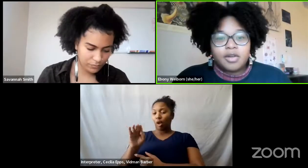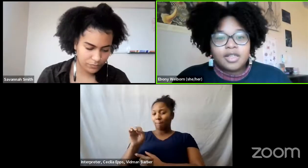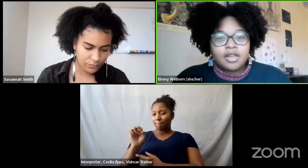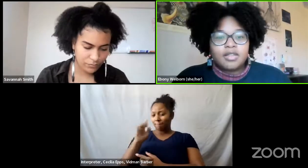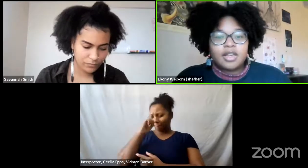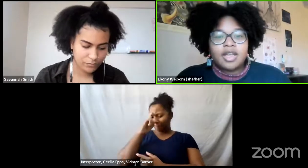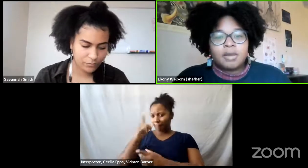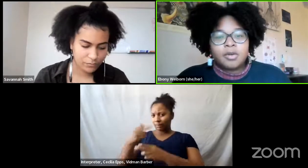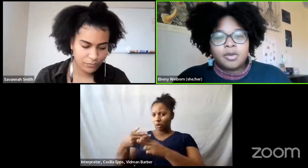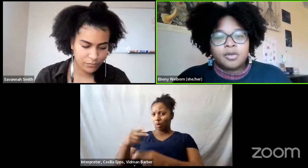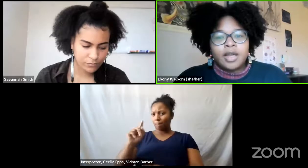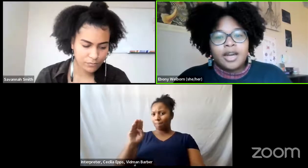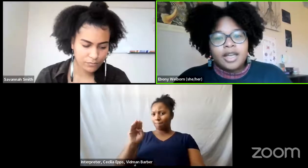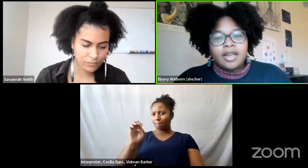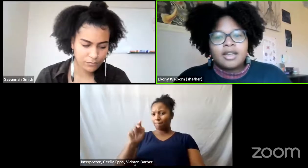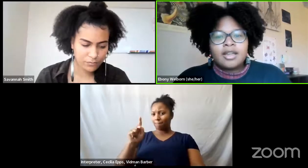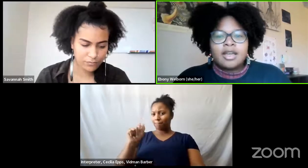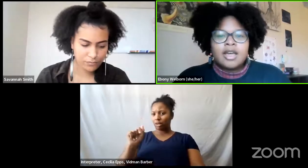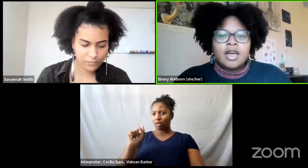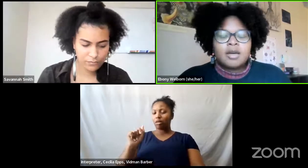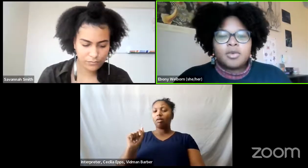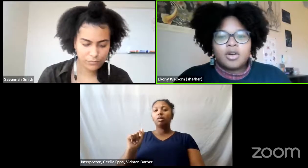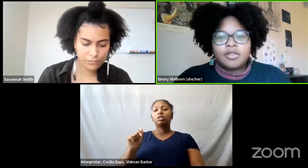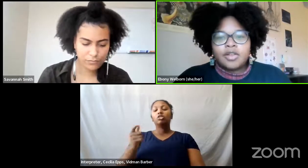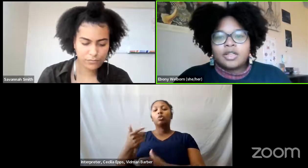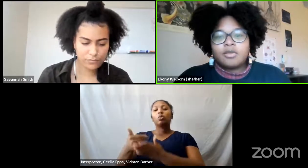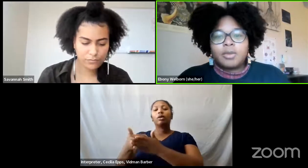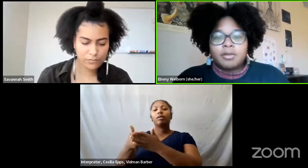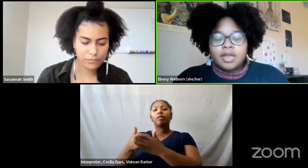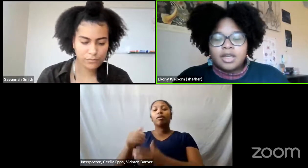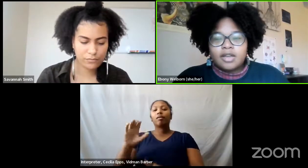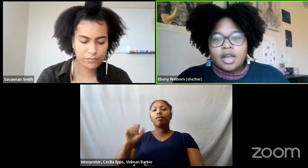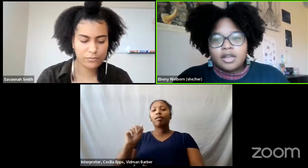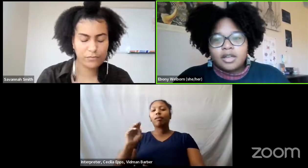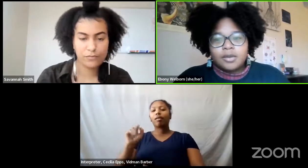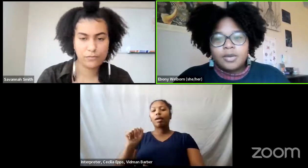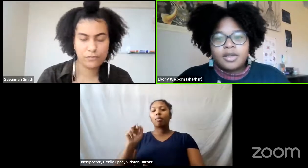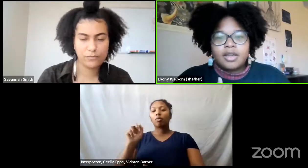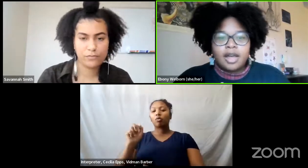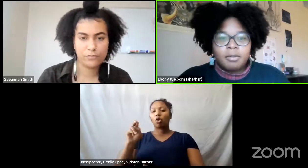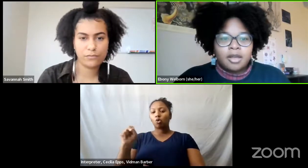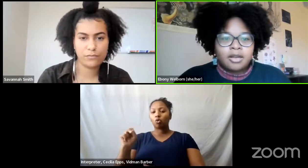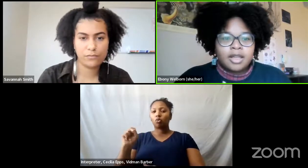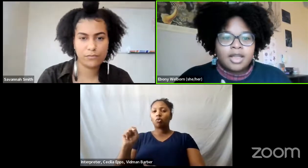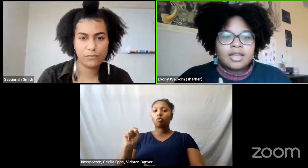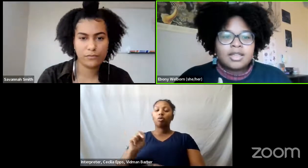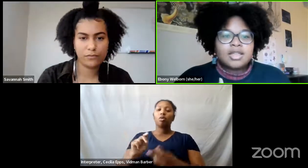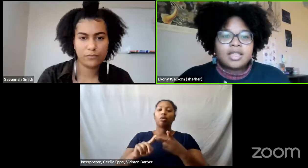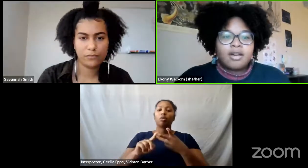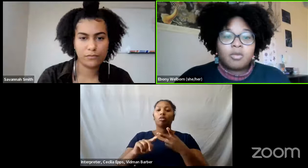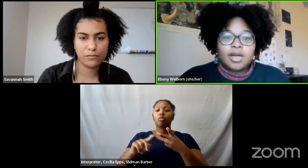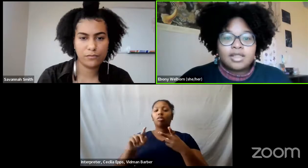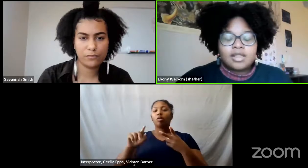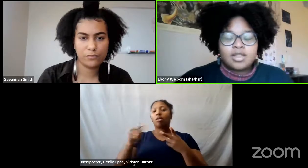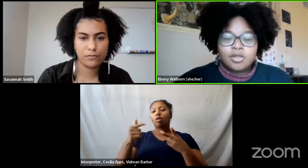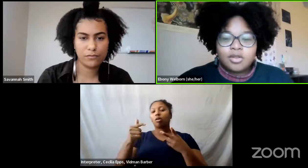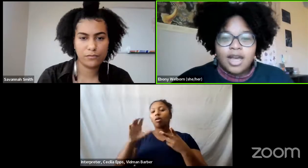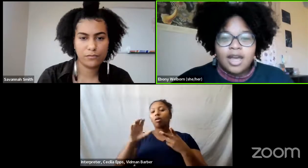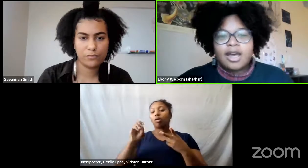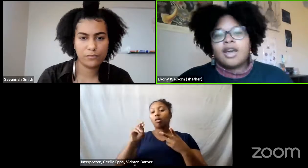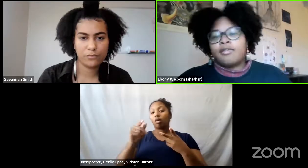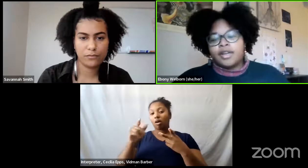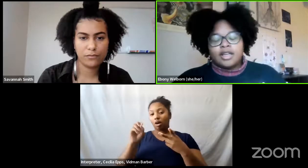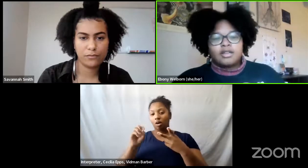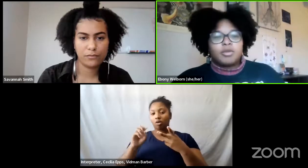southeastern rainforests of the Cameroon area, Northern Republic of Congo, Gabon, and Southwest